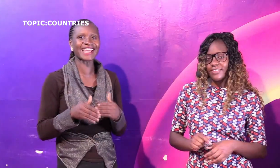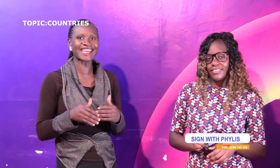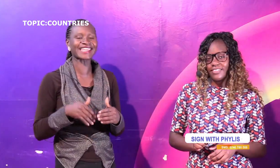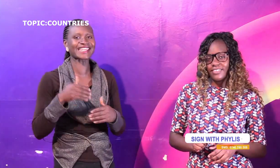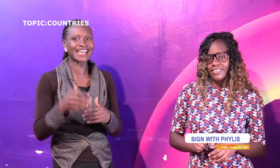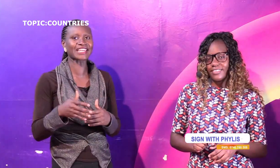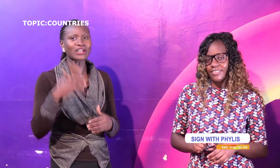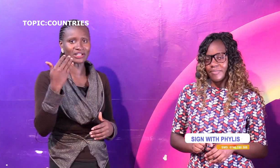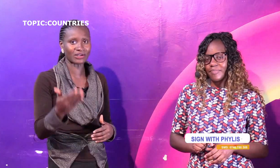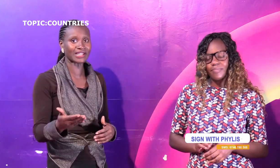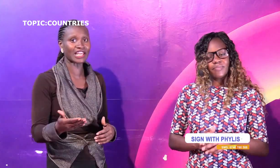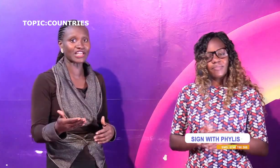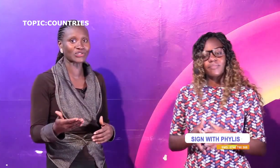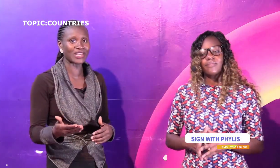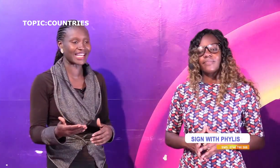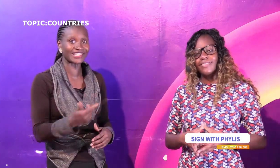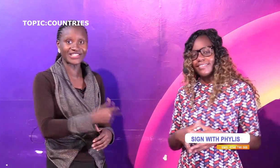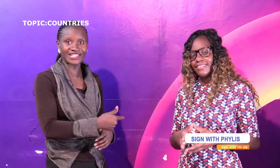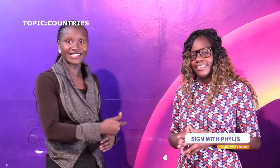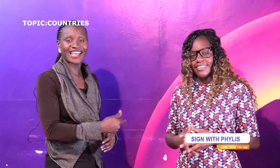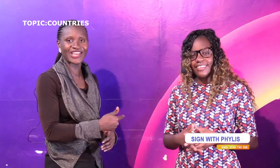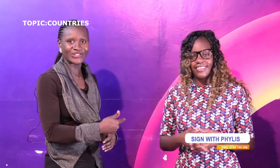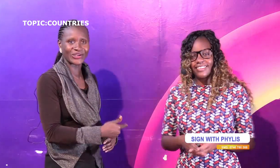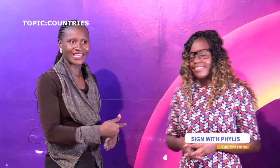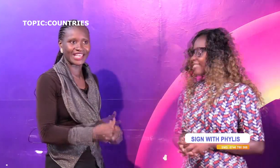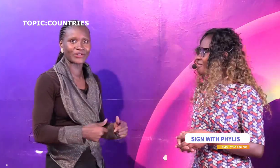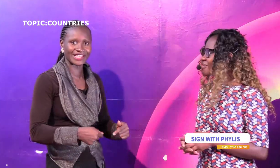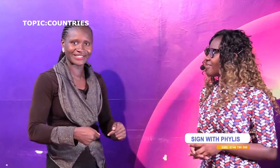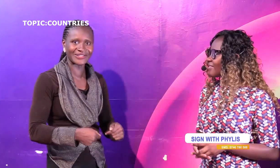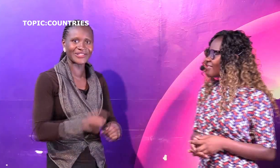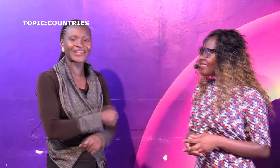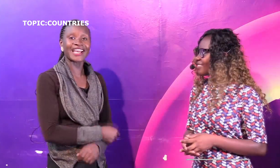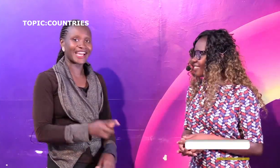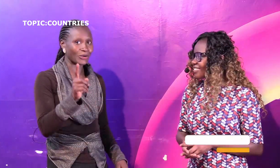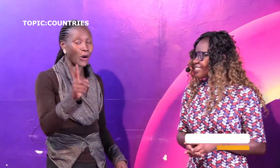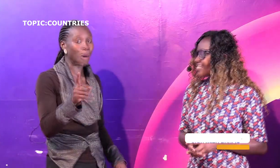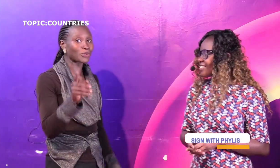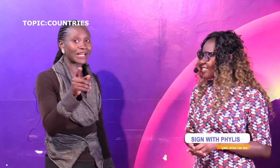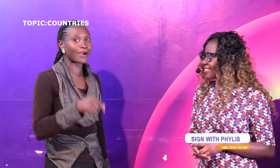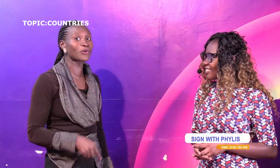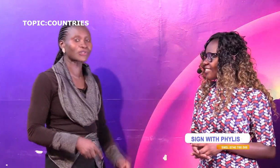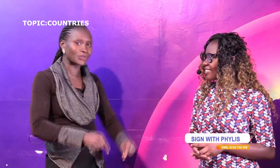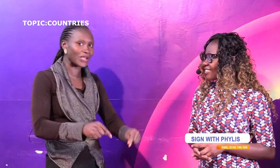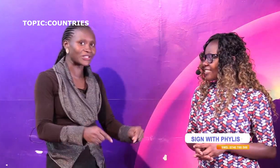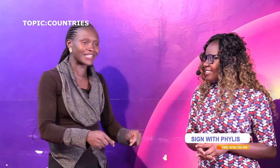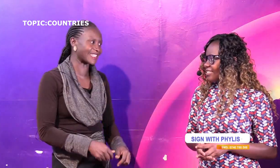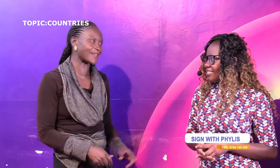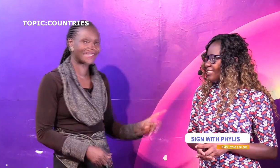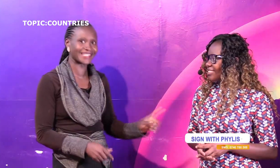and they are really enjoying as she's enjoying here on the studio, and we hope to welcome you also to enjoy the same as she is